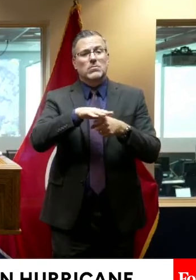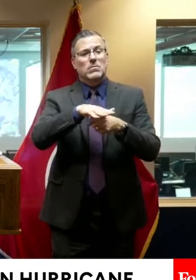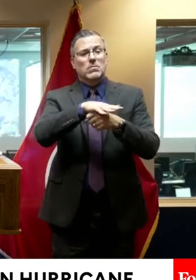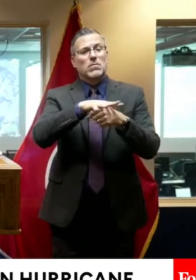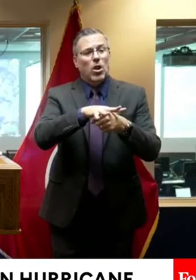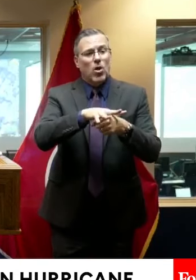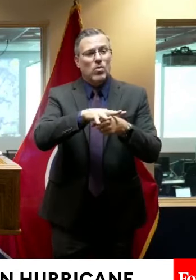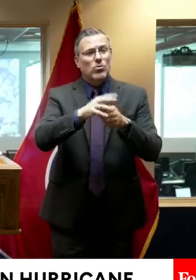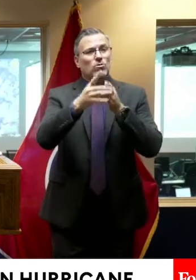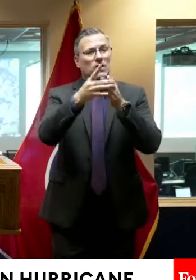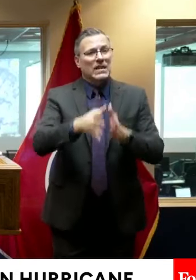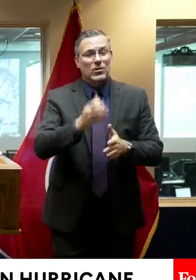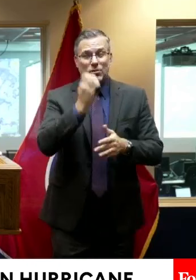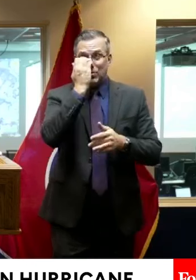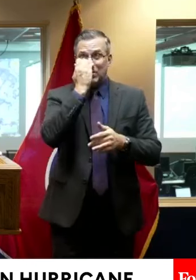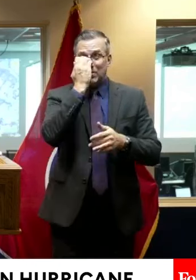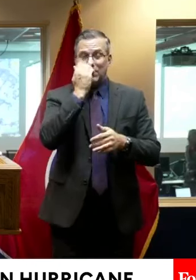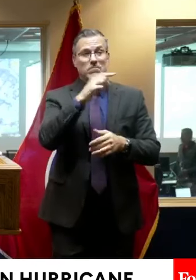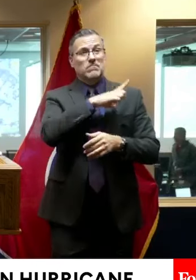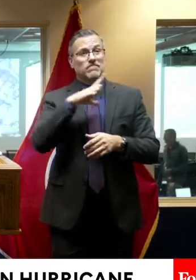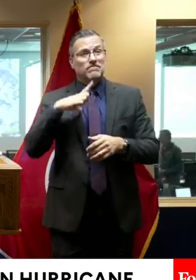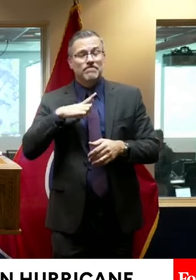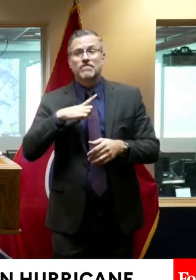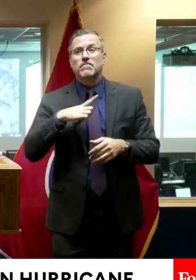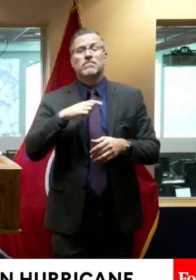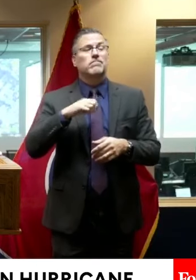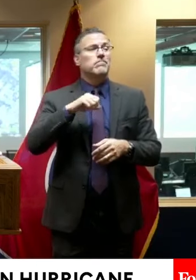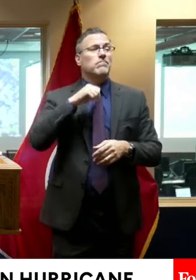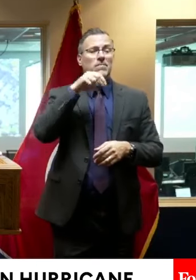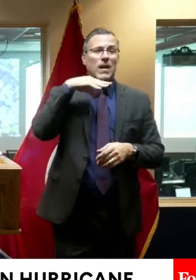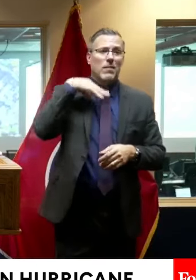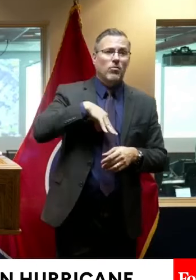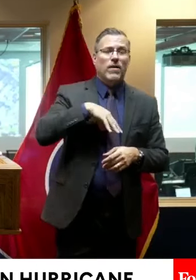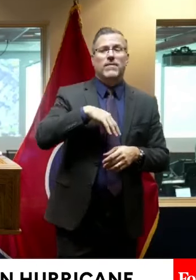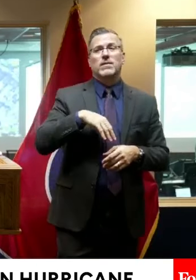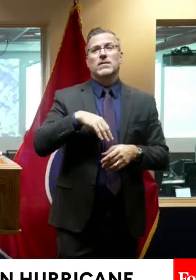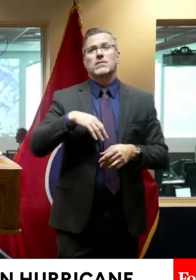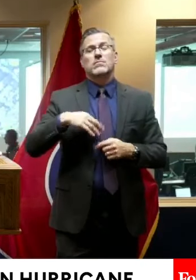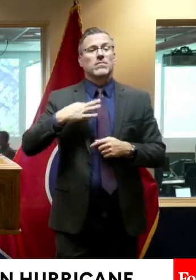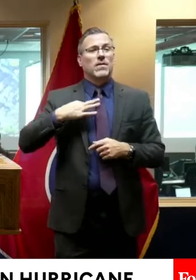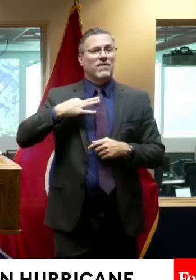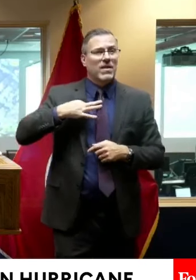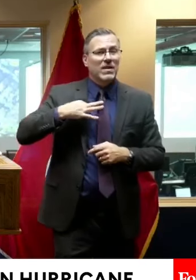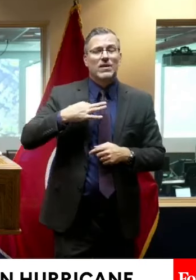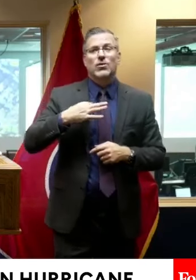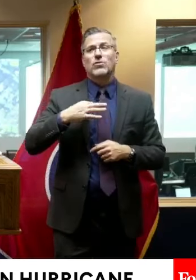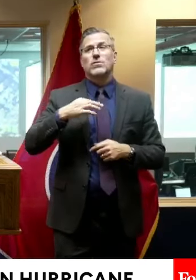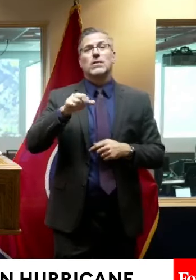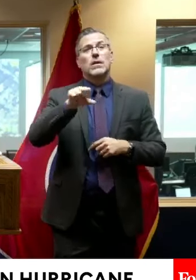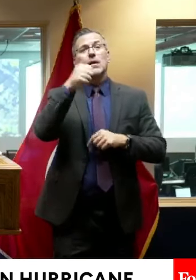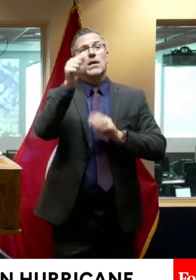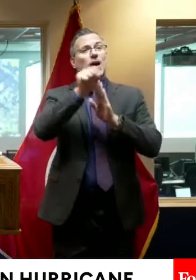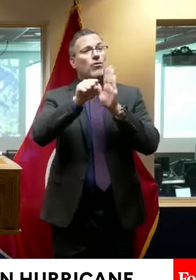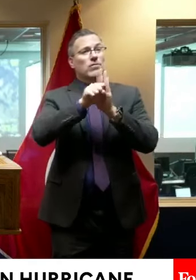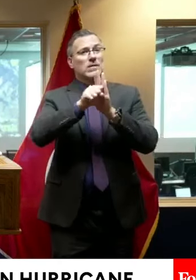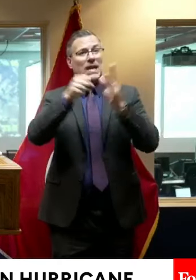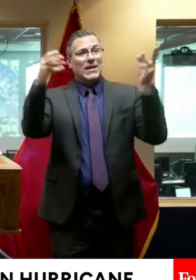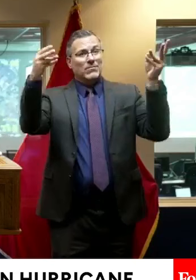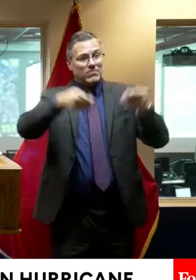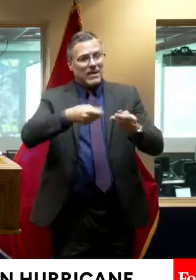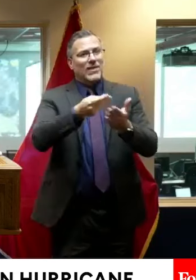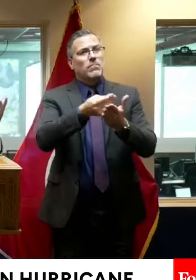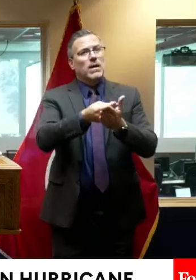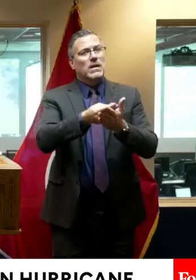Assembly, nonprofits, volunteers, dollars coming in from other states, FEMA. We